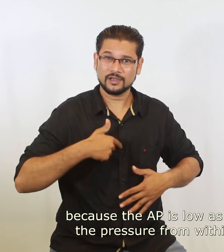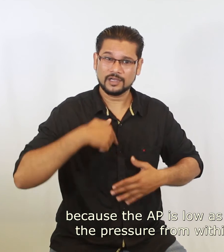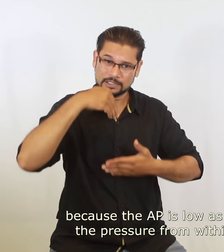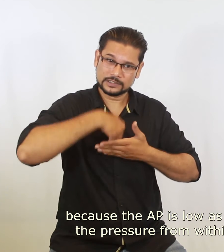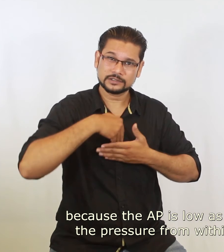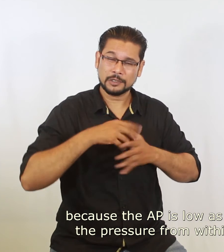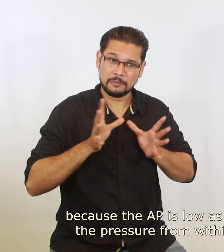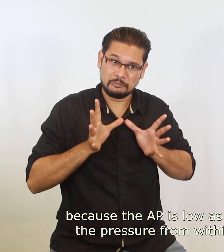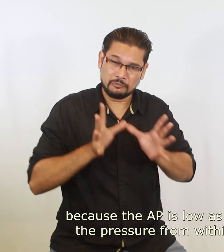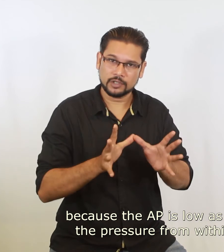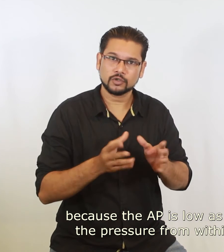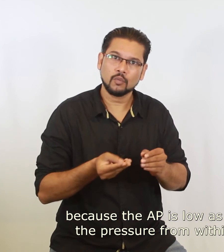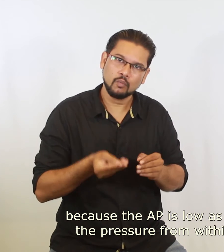compared to the pressure from within our body.